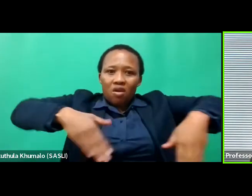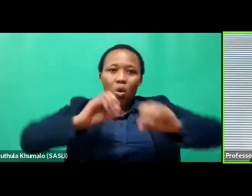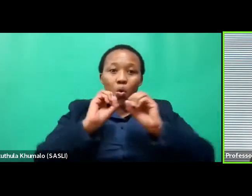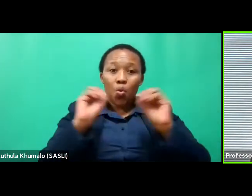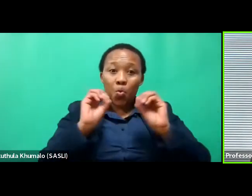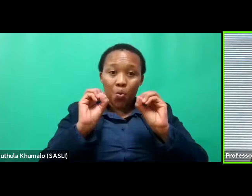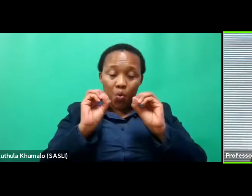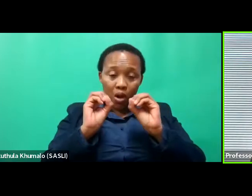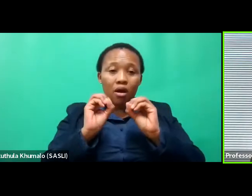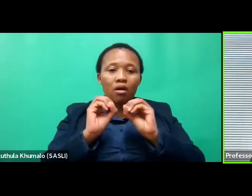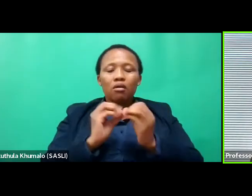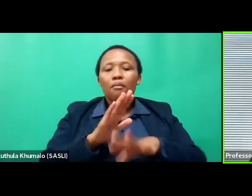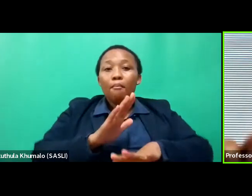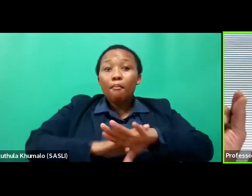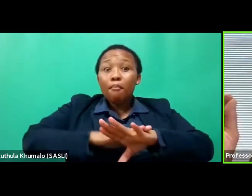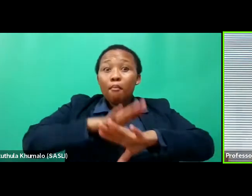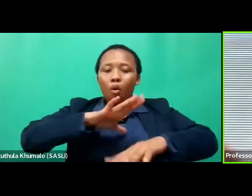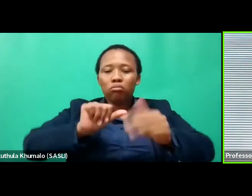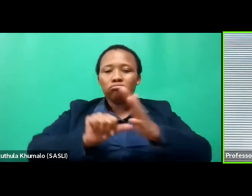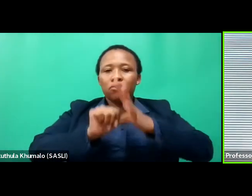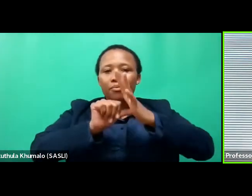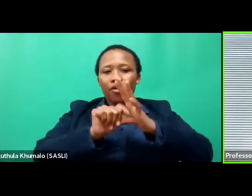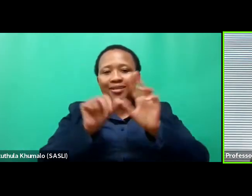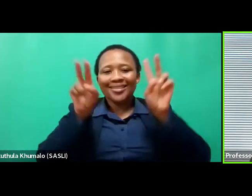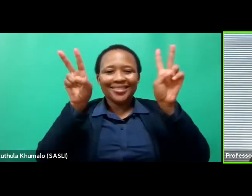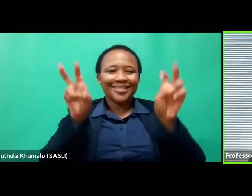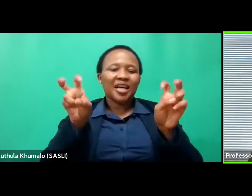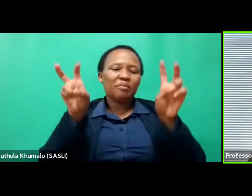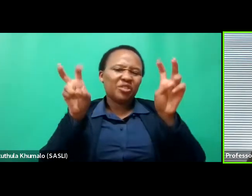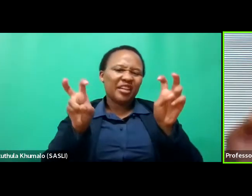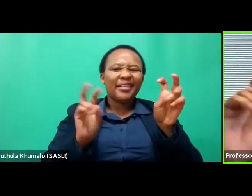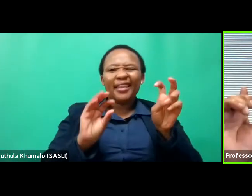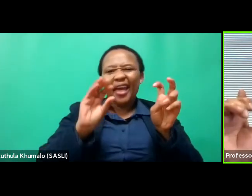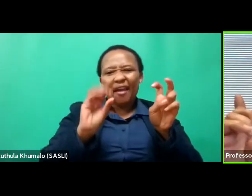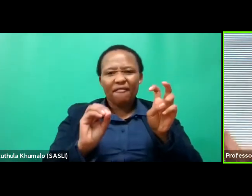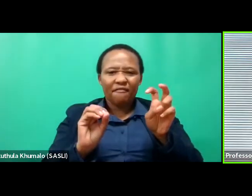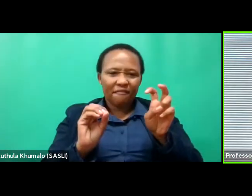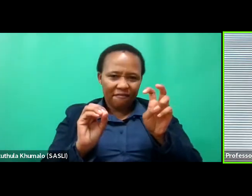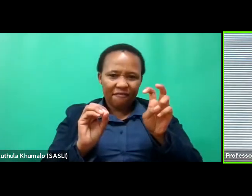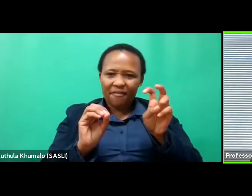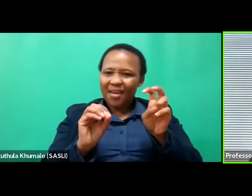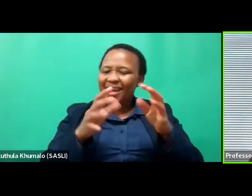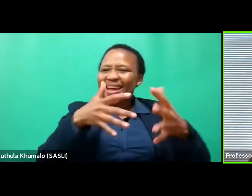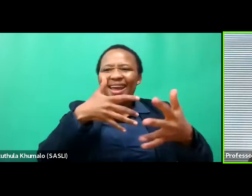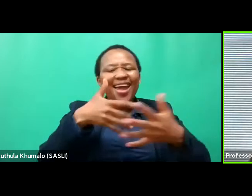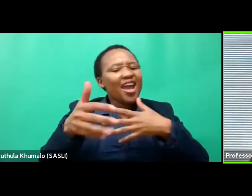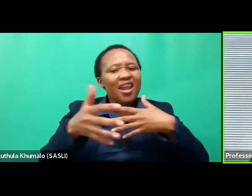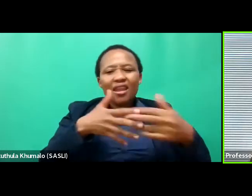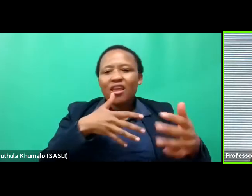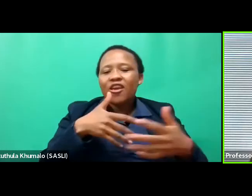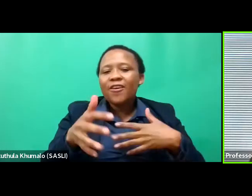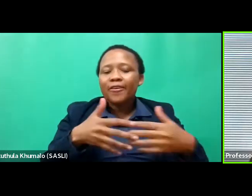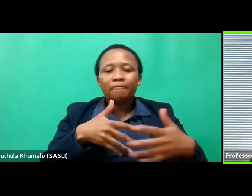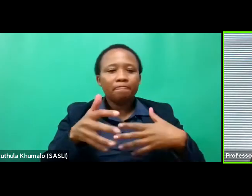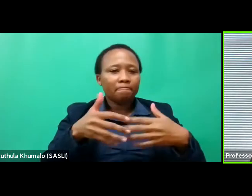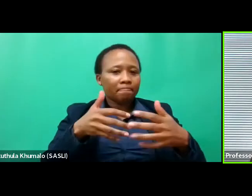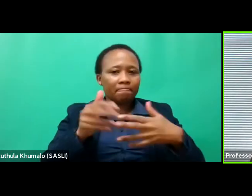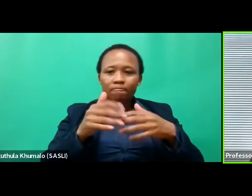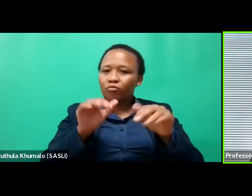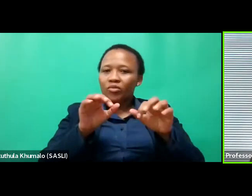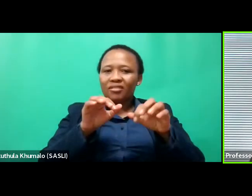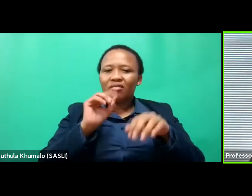important subjects in any B.Ed, in any teacher training